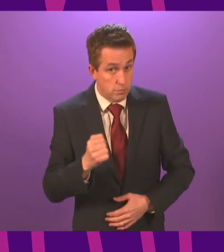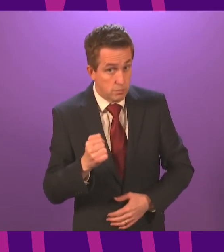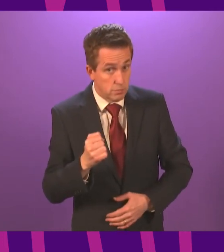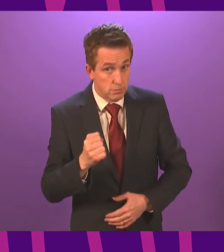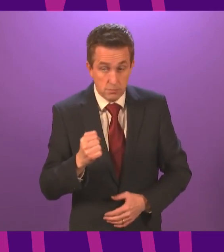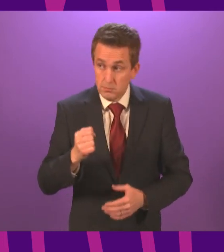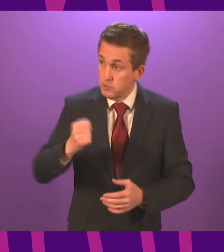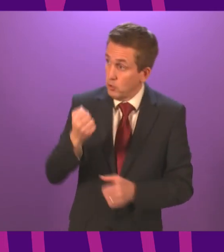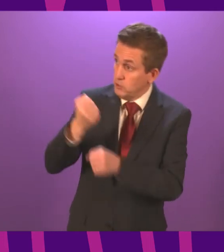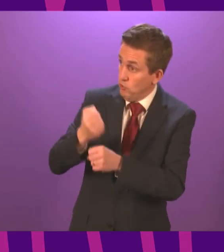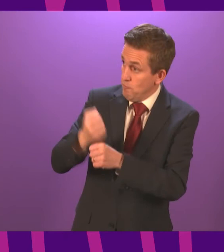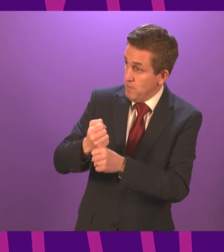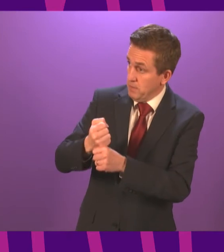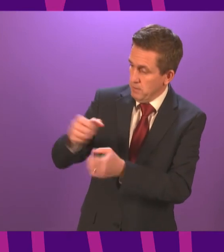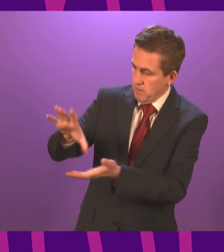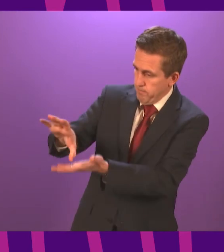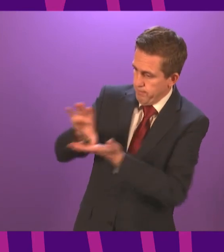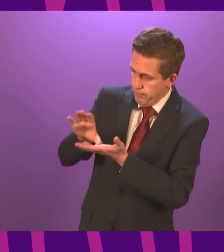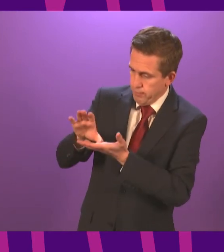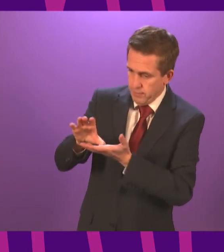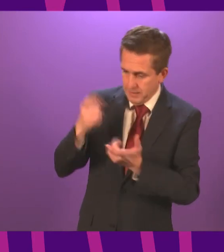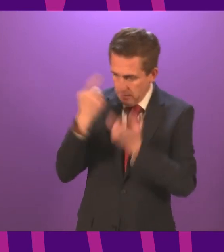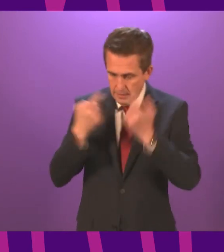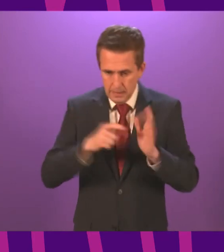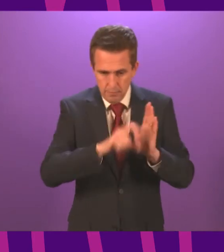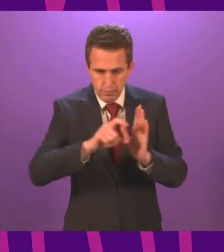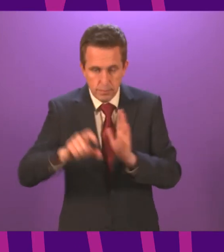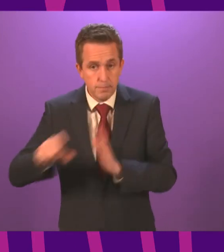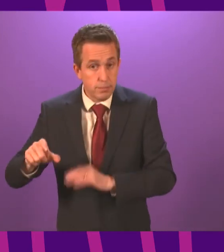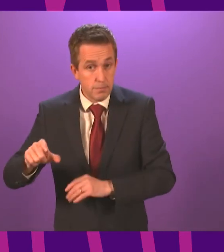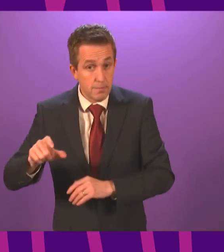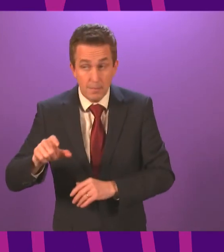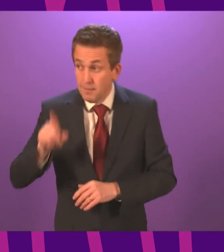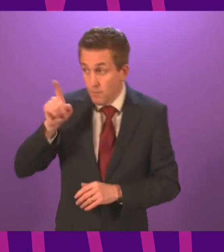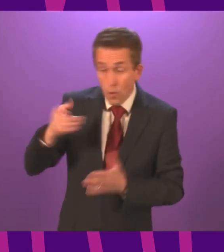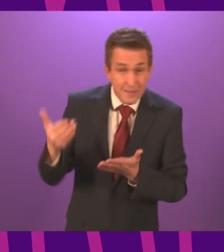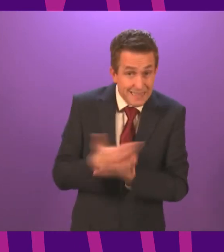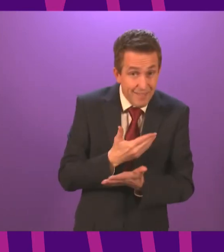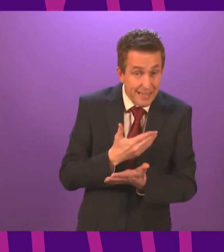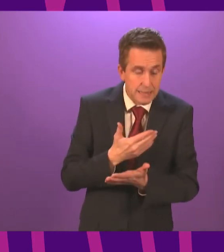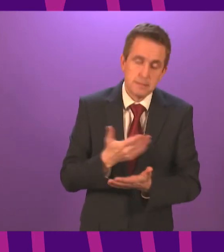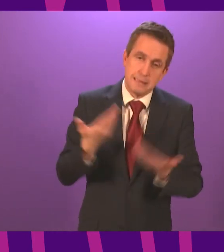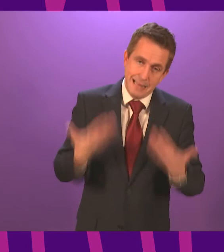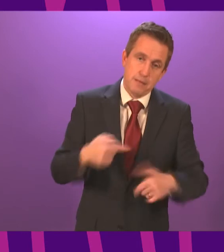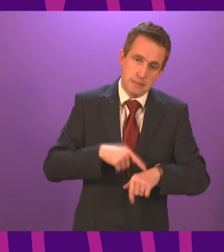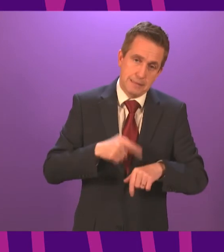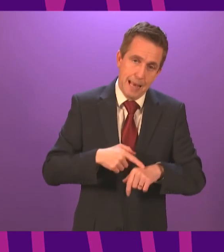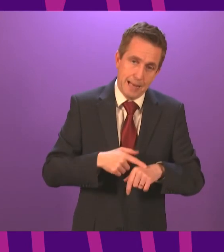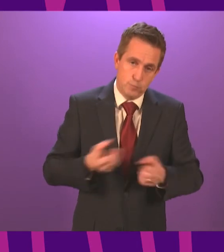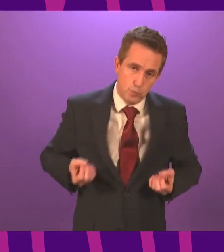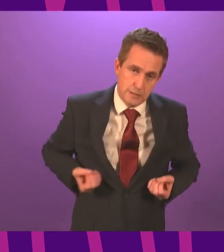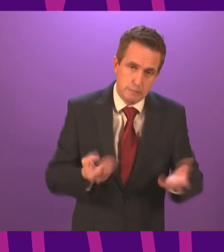Scottish Government to deploy it. If they are saving it for a rainy day, that day is now. It would